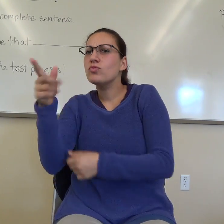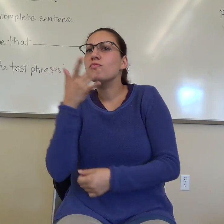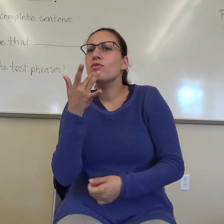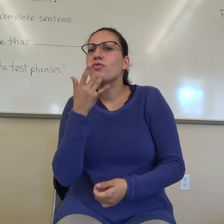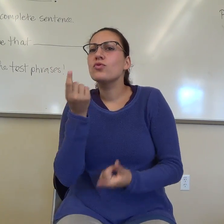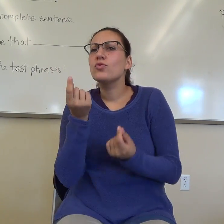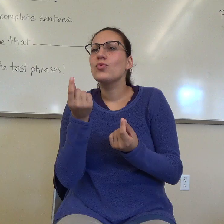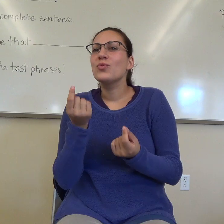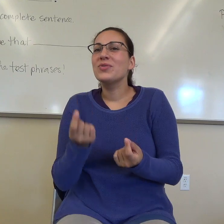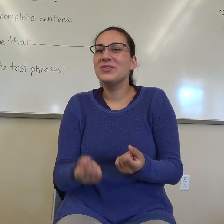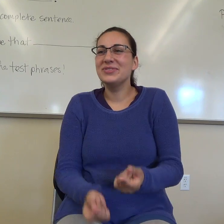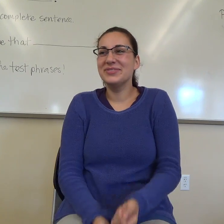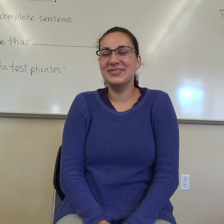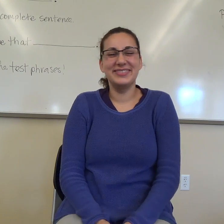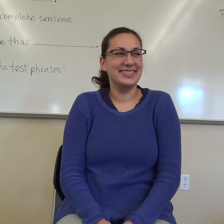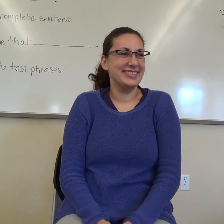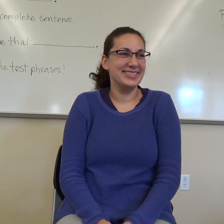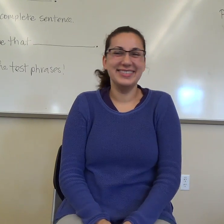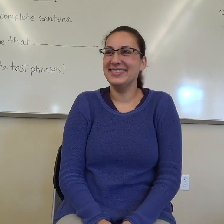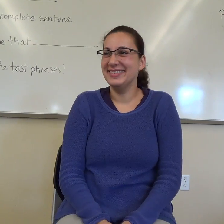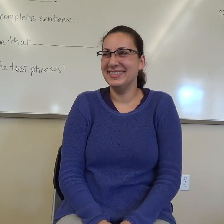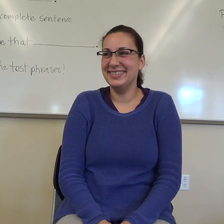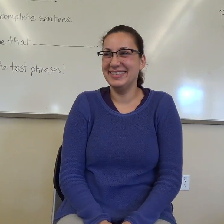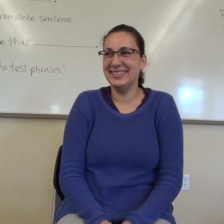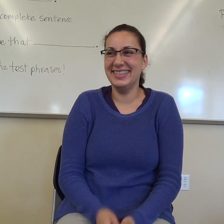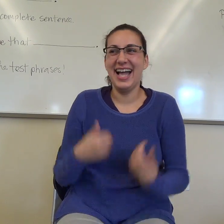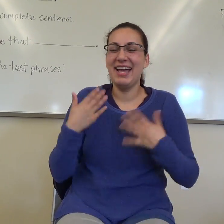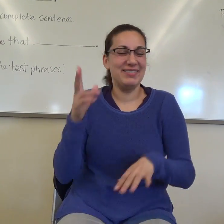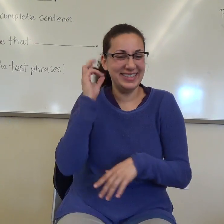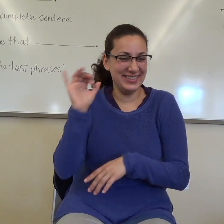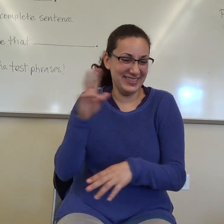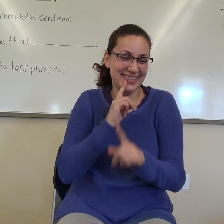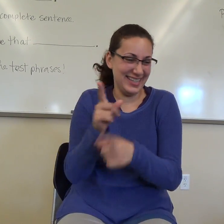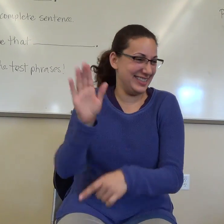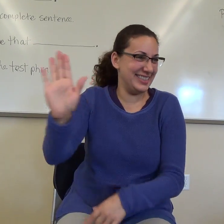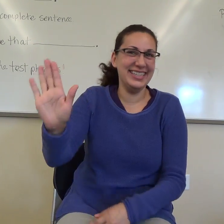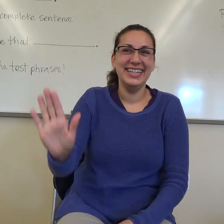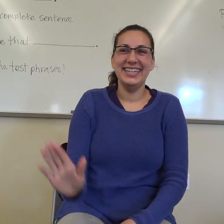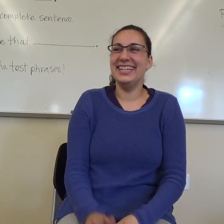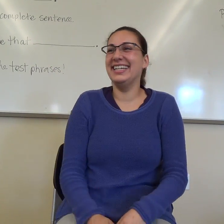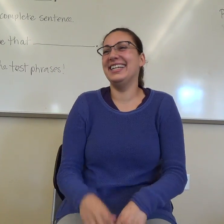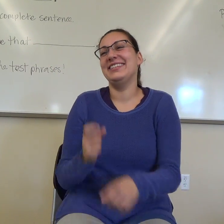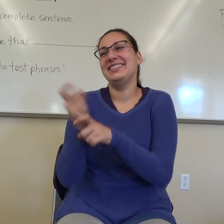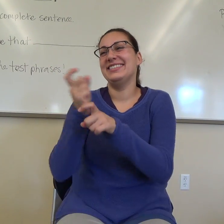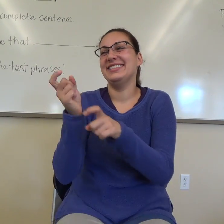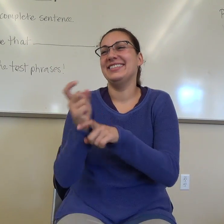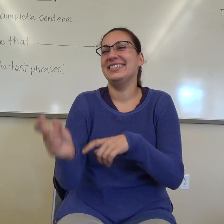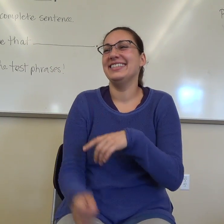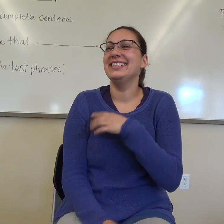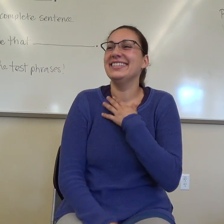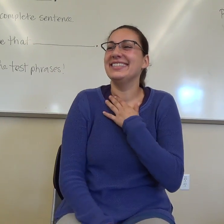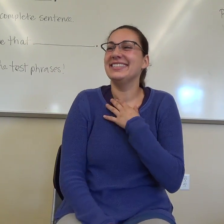pass that time? Okay? Okay, so let me check my